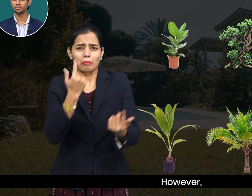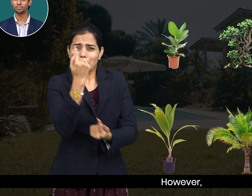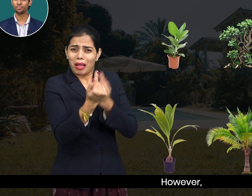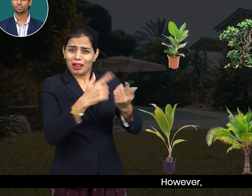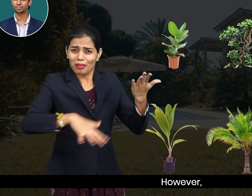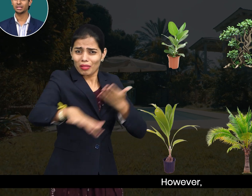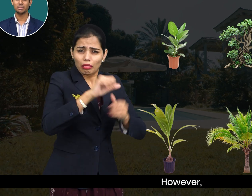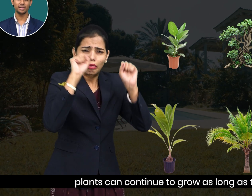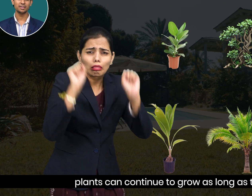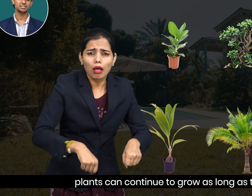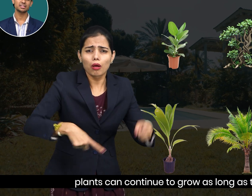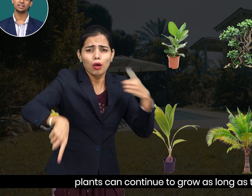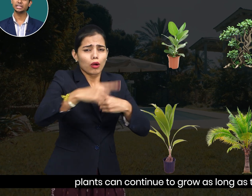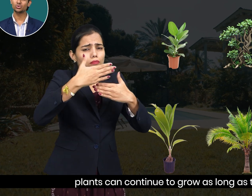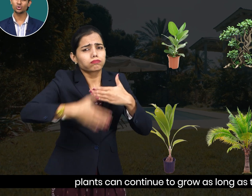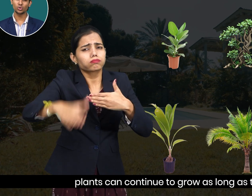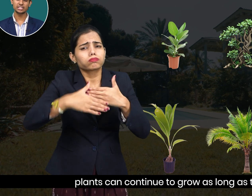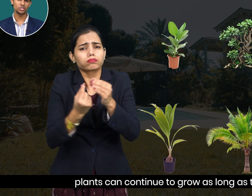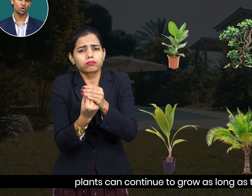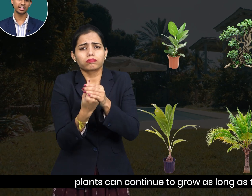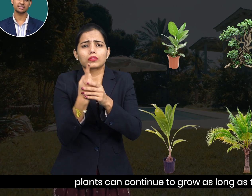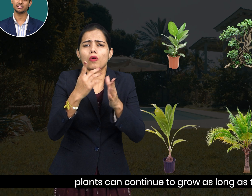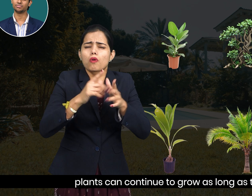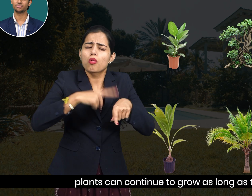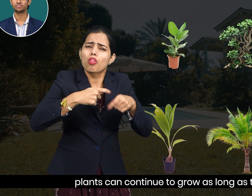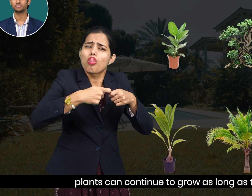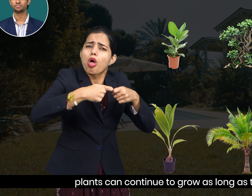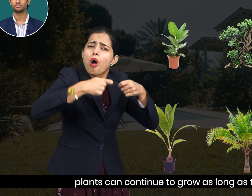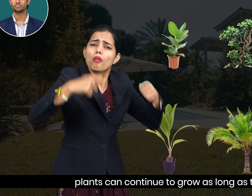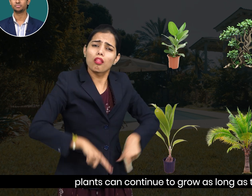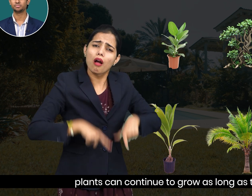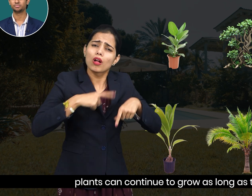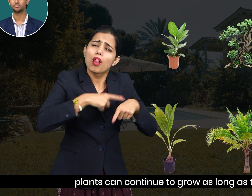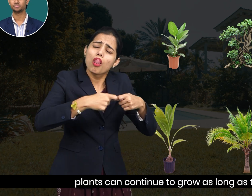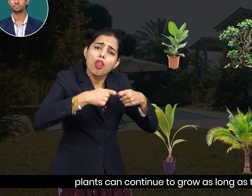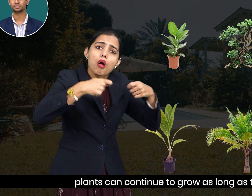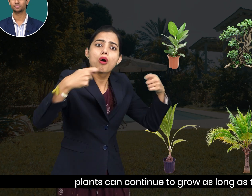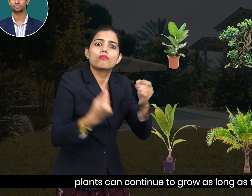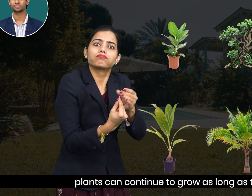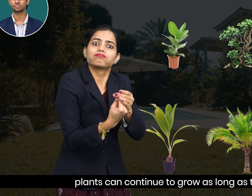However, plants can continue to grow as long as they live.